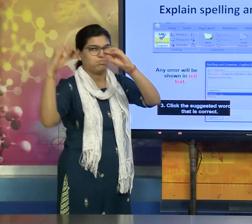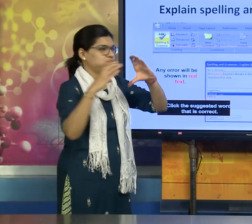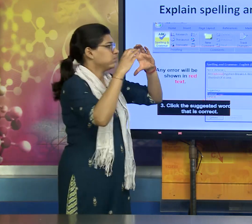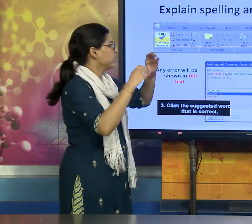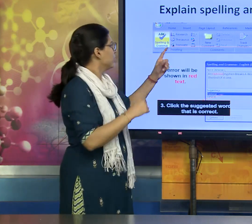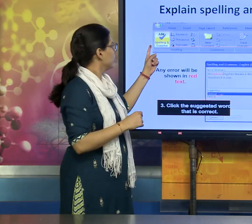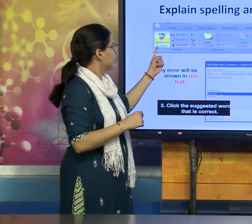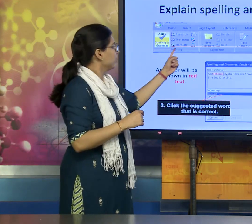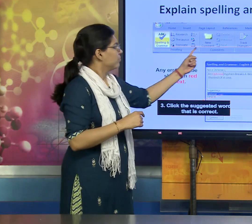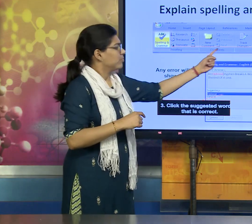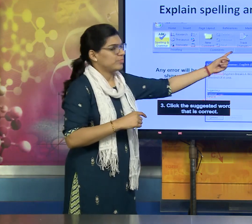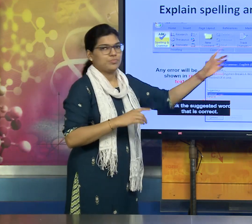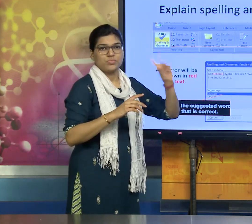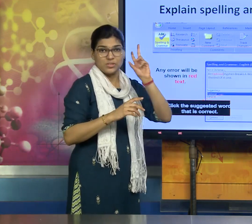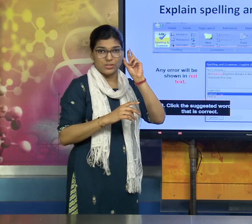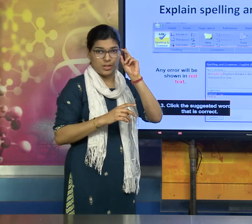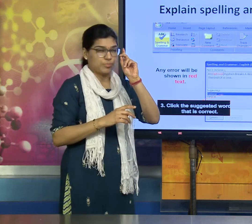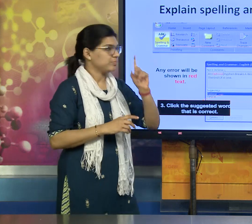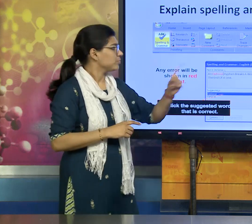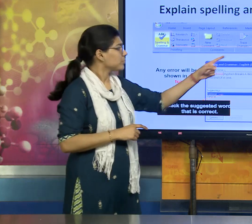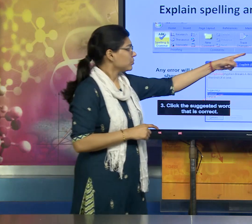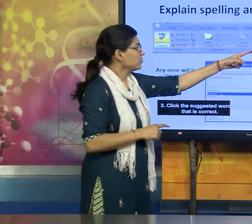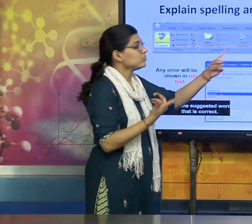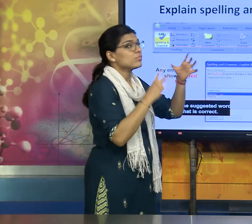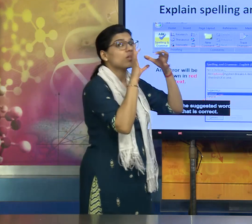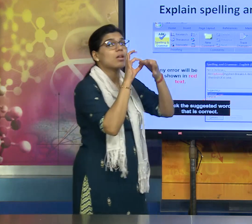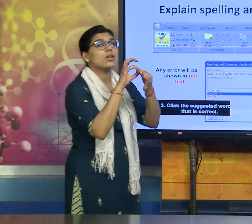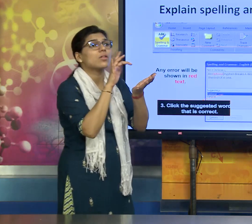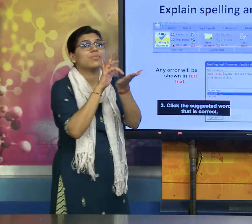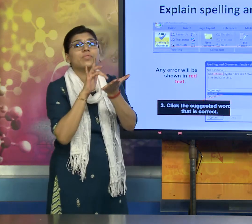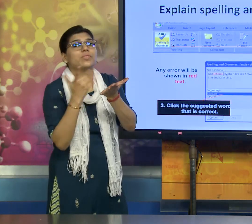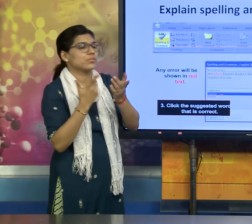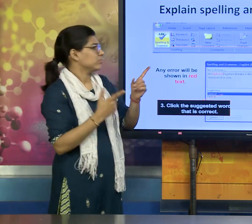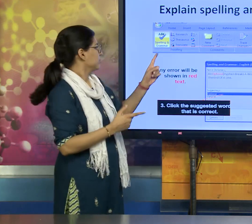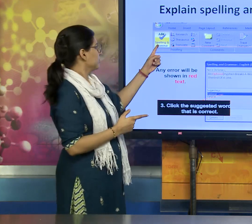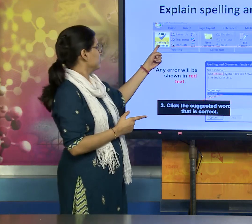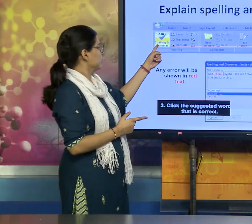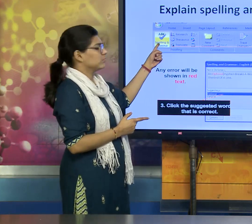on it. Afterwards, second, click Spelling and